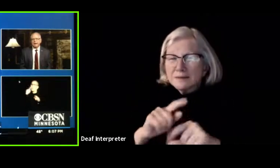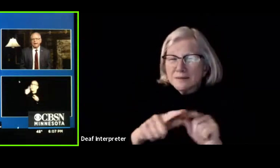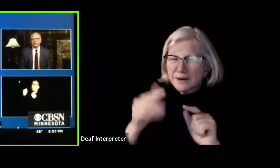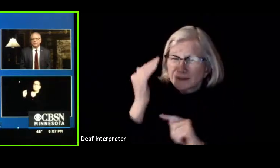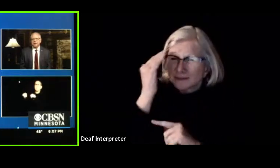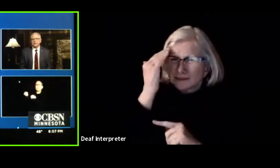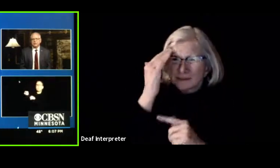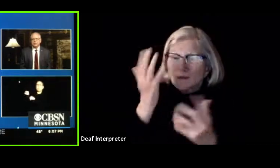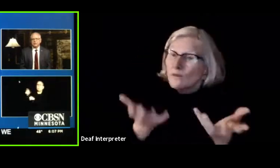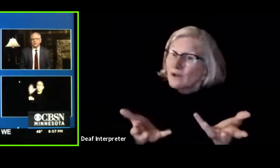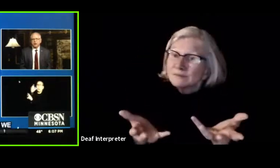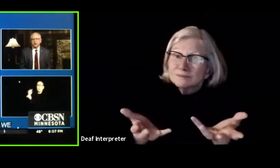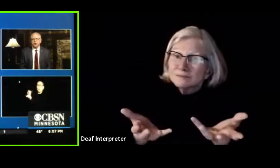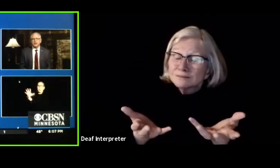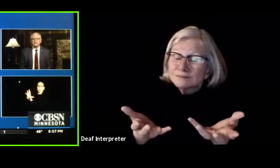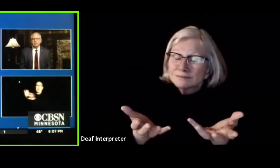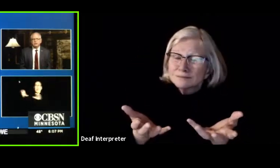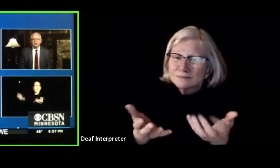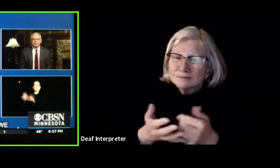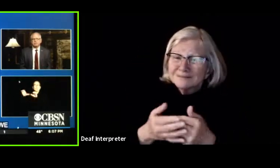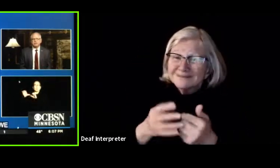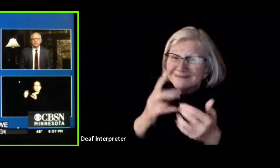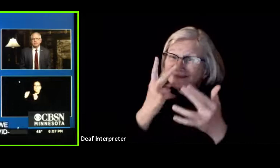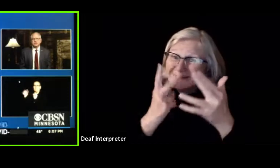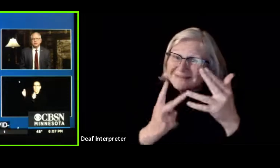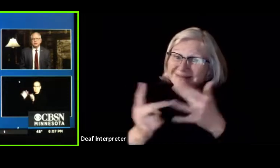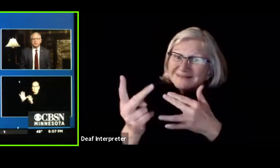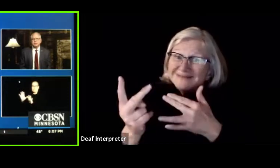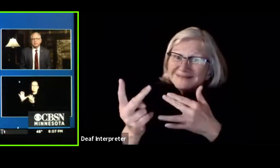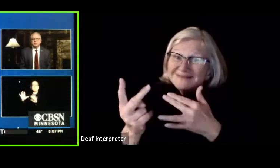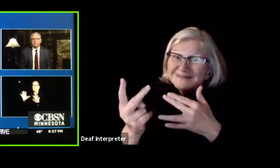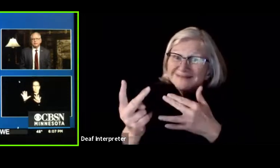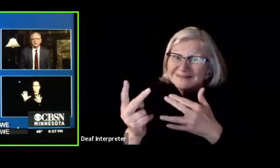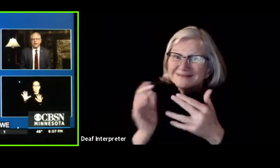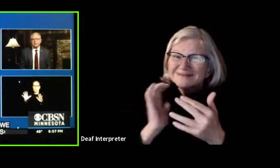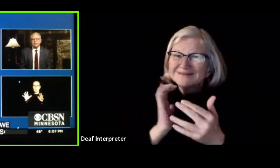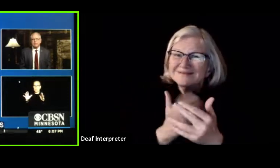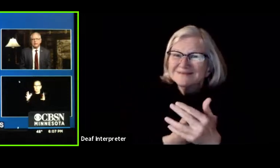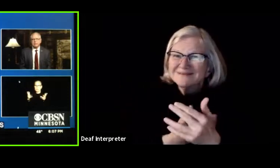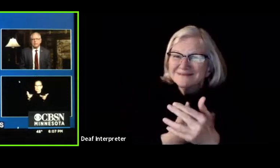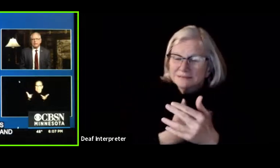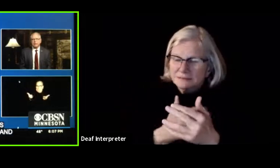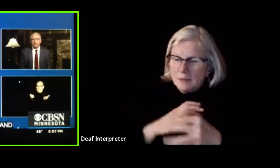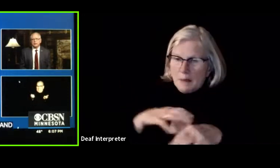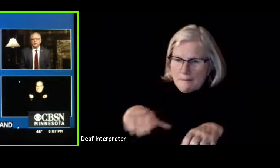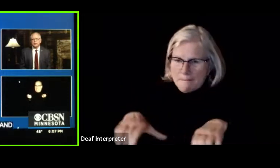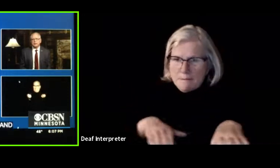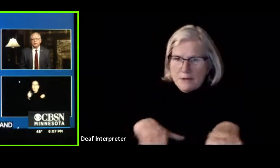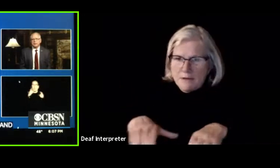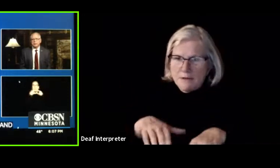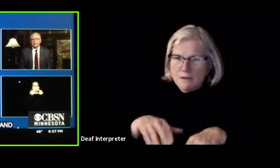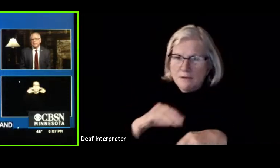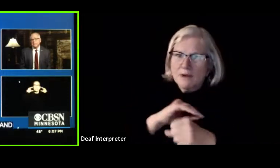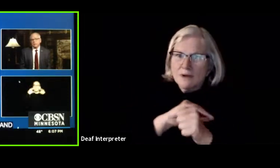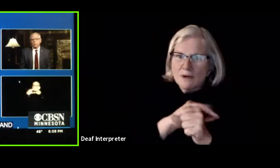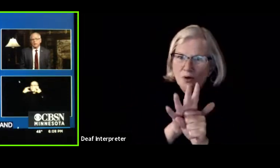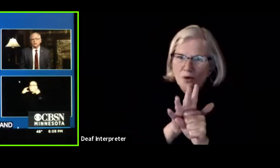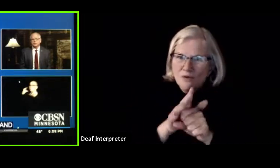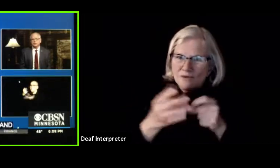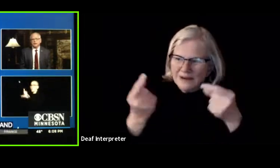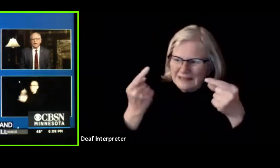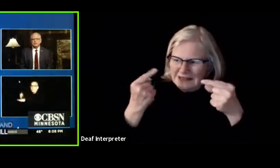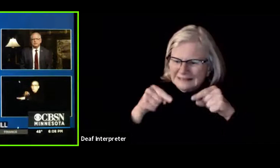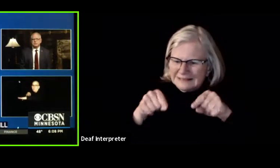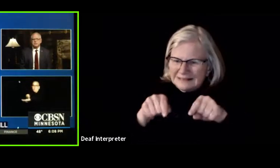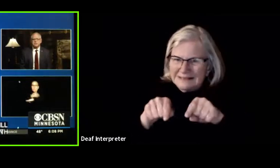and how this virus moves will have huge implications on the number of people who will be hospitalized and ultimately those who will lose